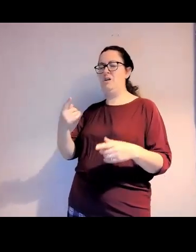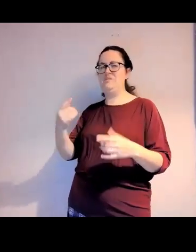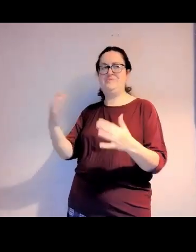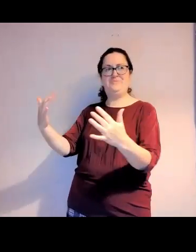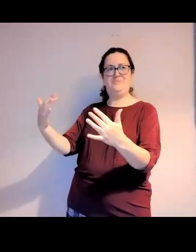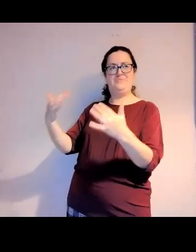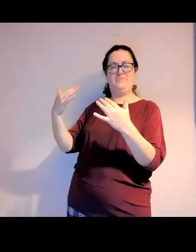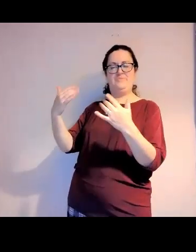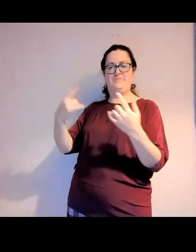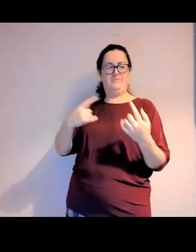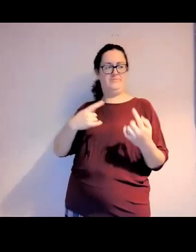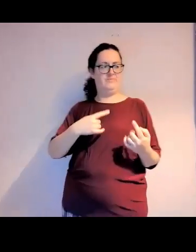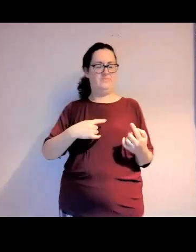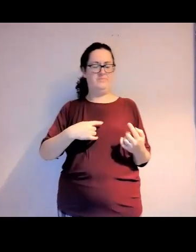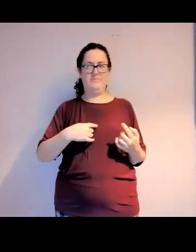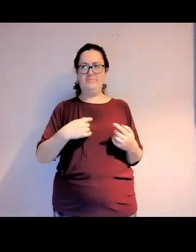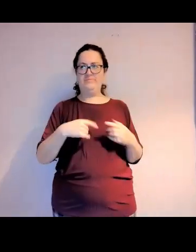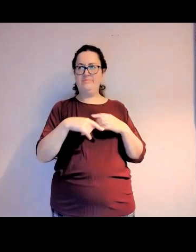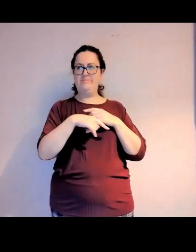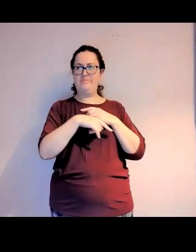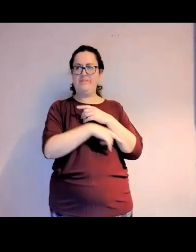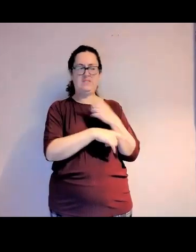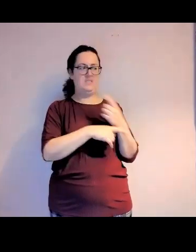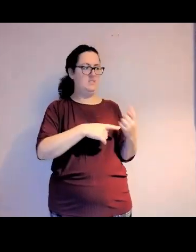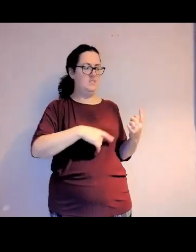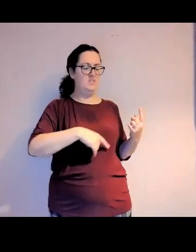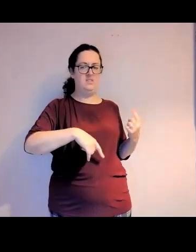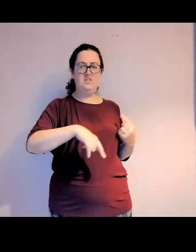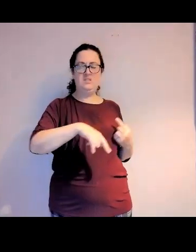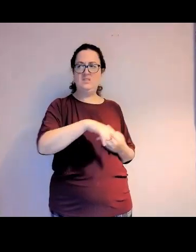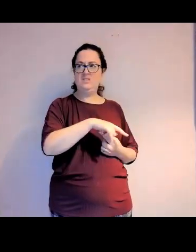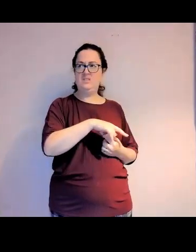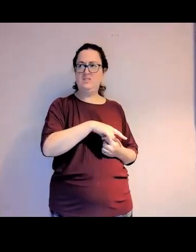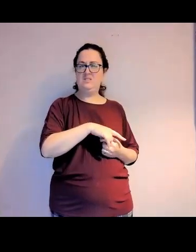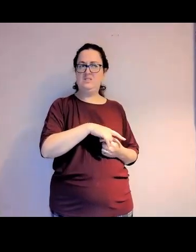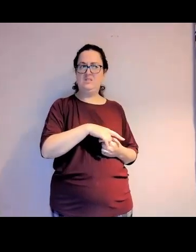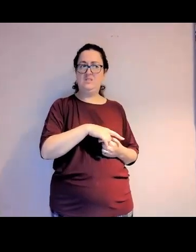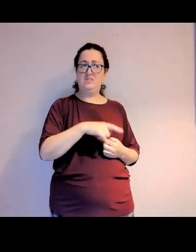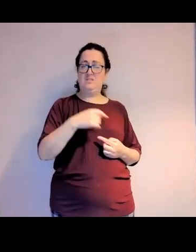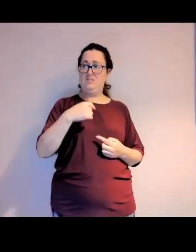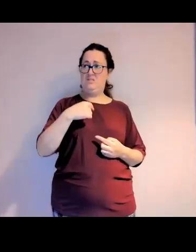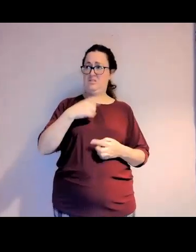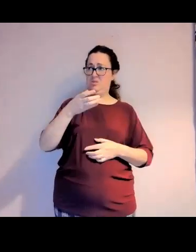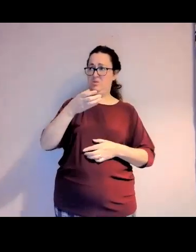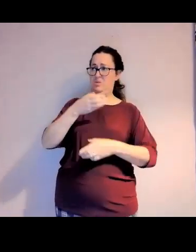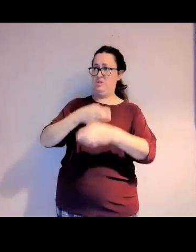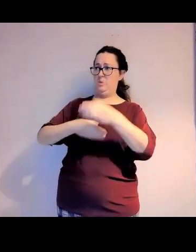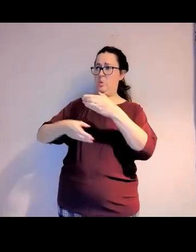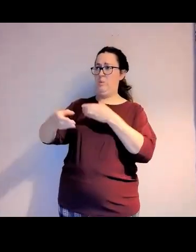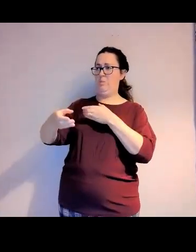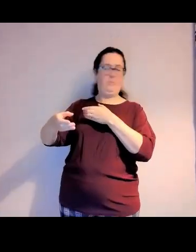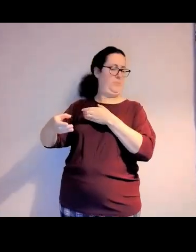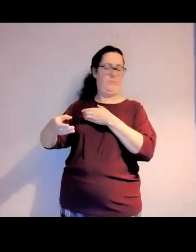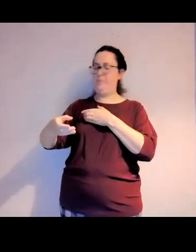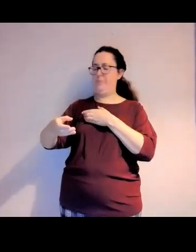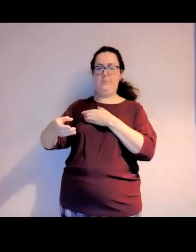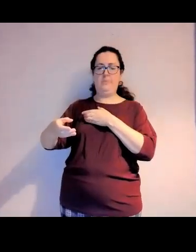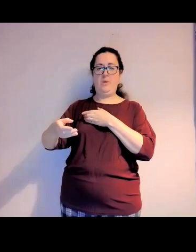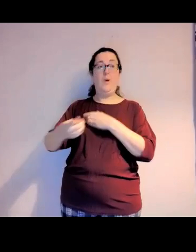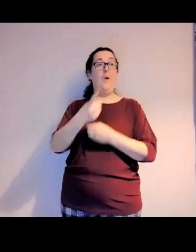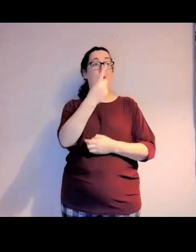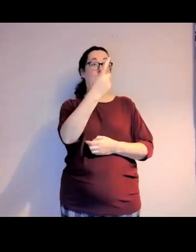in poverty-stricken faces. For sure, I would not swap places. One afternoon to